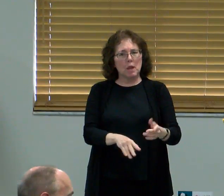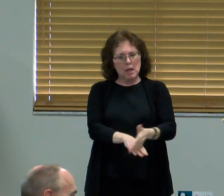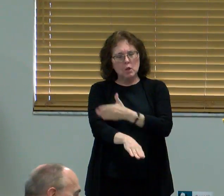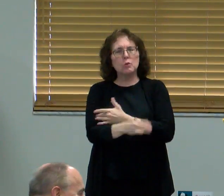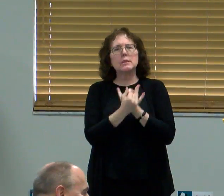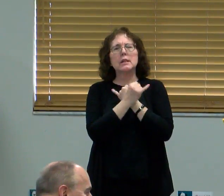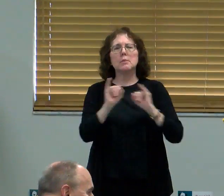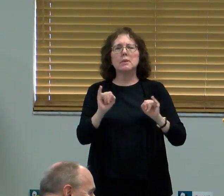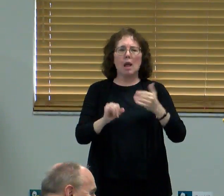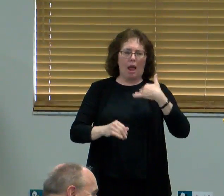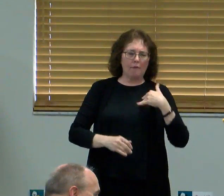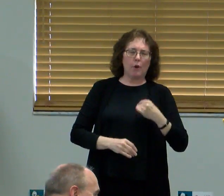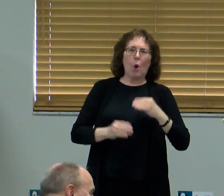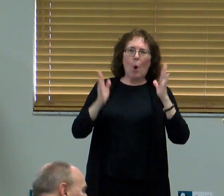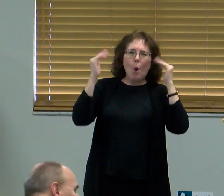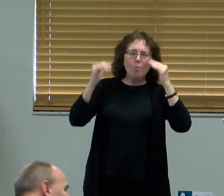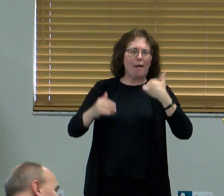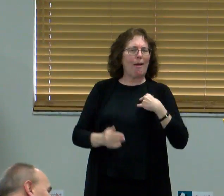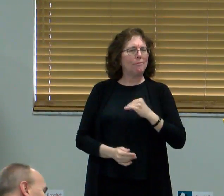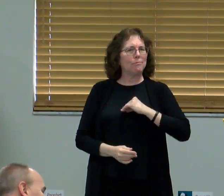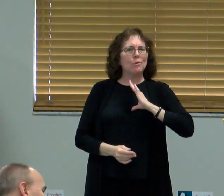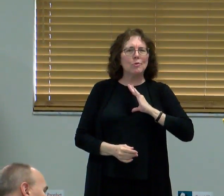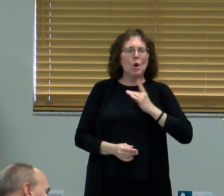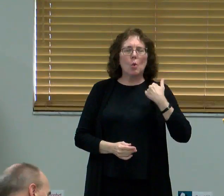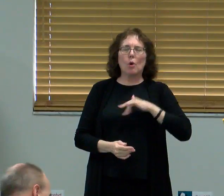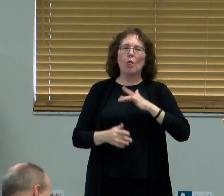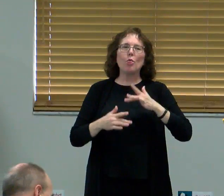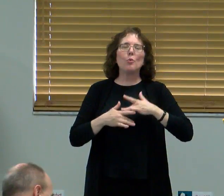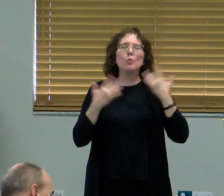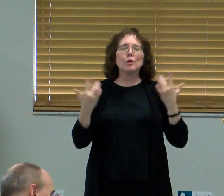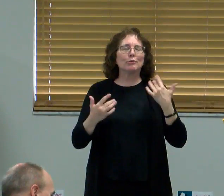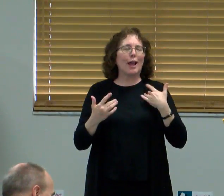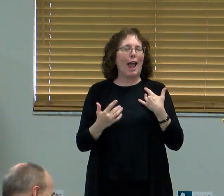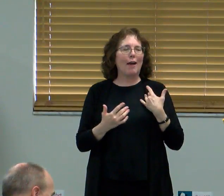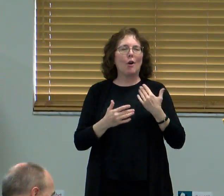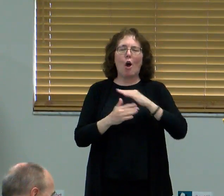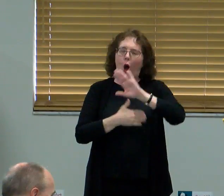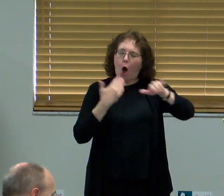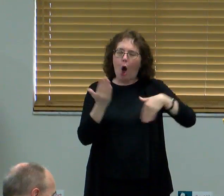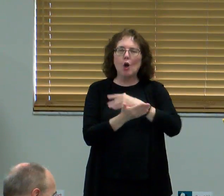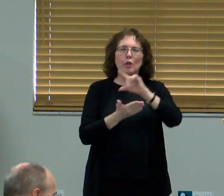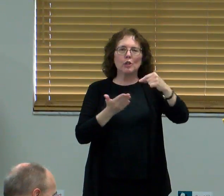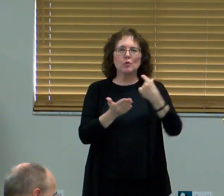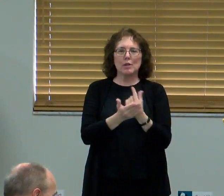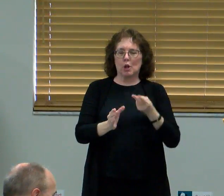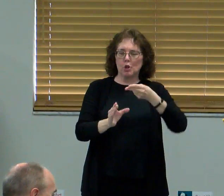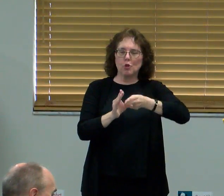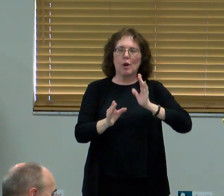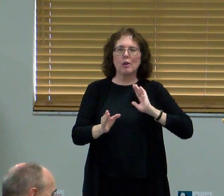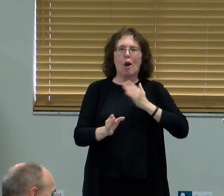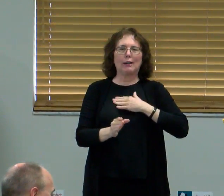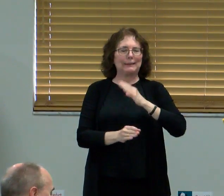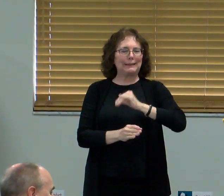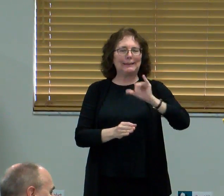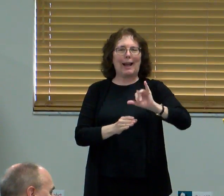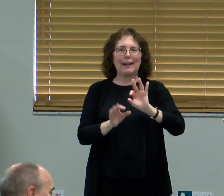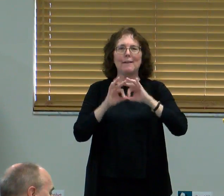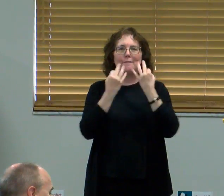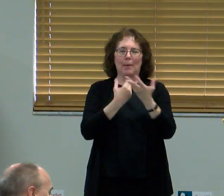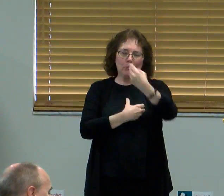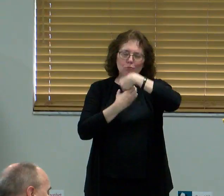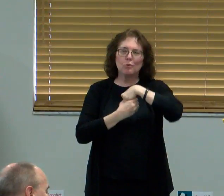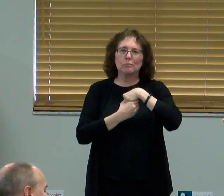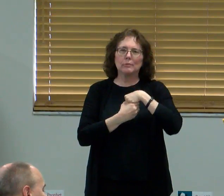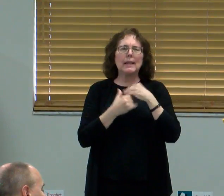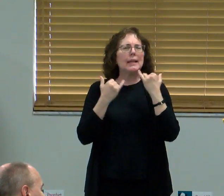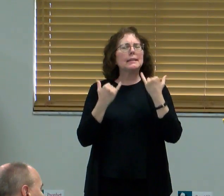companionship, and hope. We are thrilled to have all of these new graduates join our Canine Companions for Independence family. Today is a